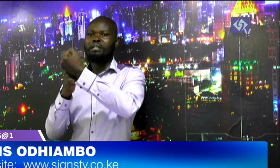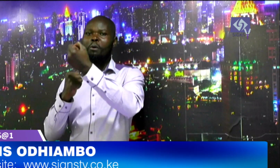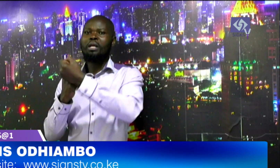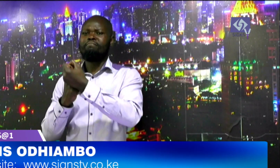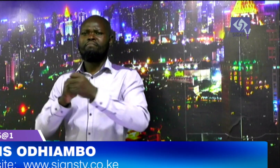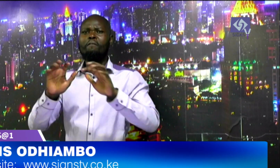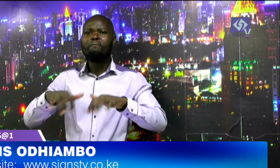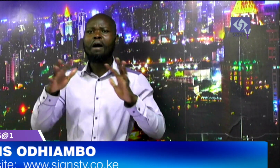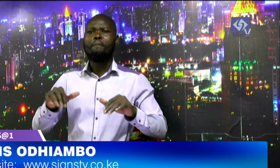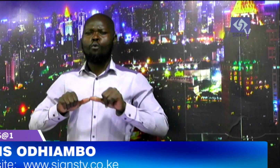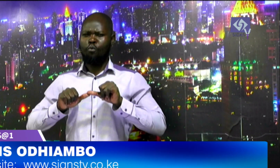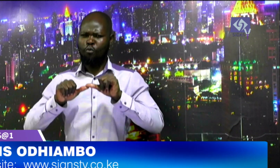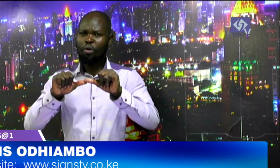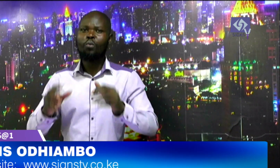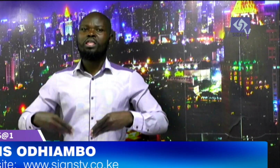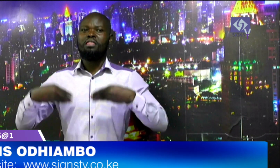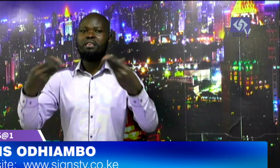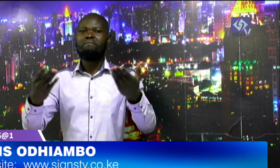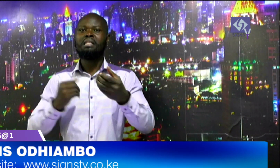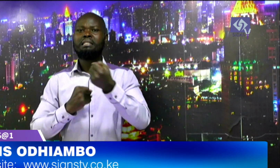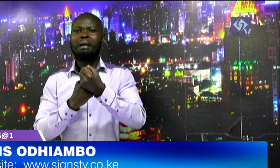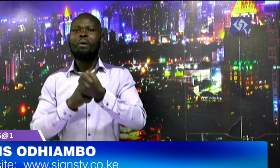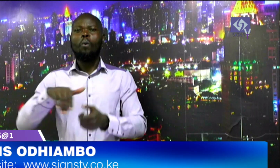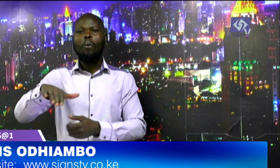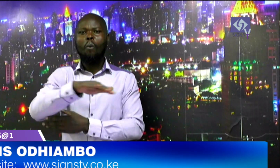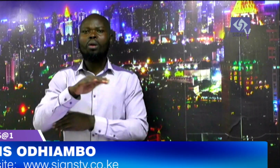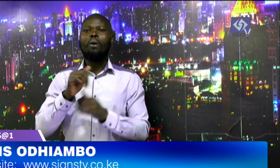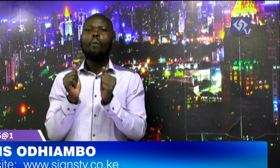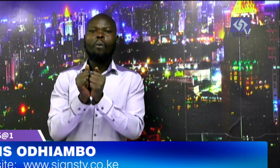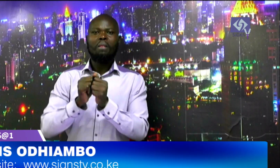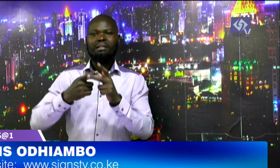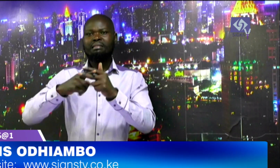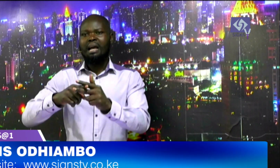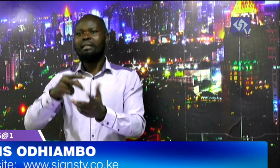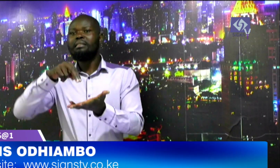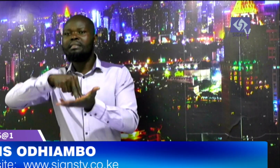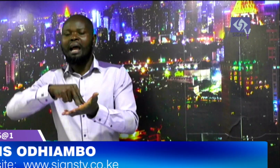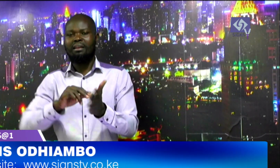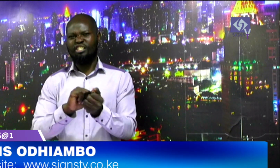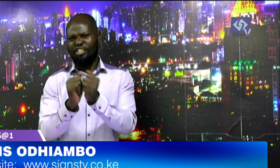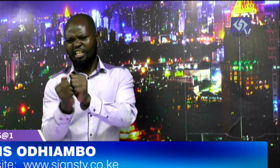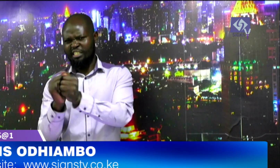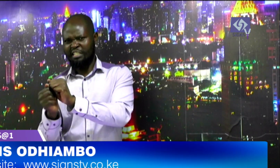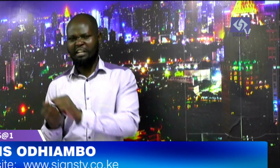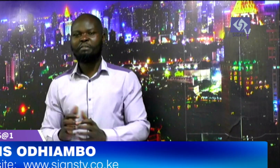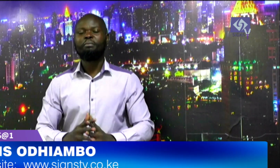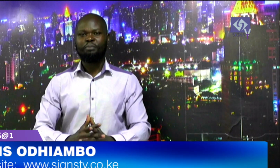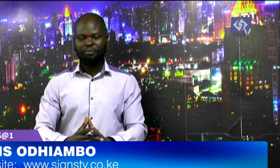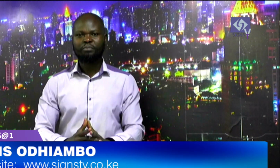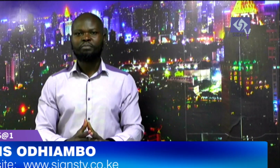Day, Masi Ambani noted that Seed Savers Network supports farmers to continue preserving their indigenous